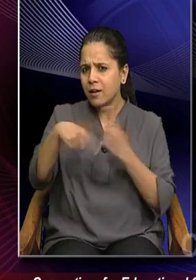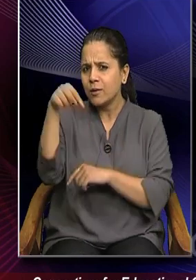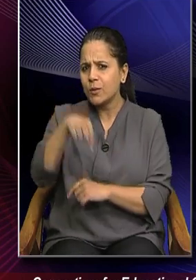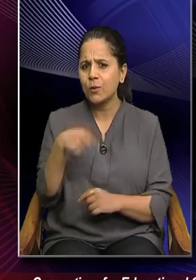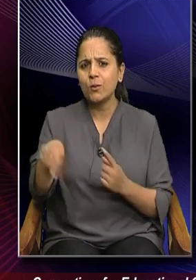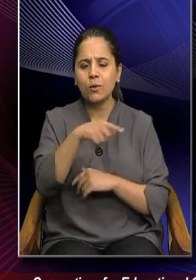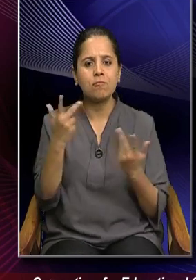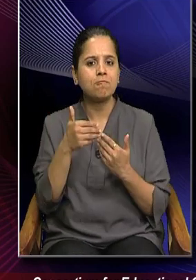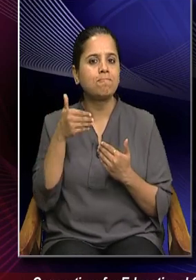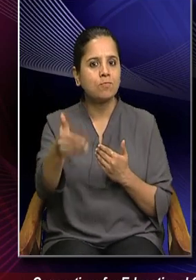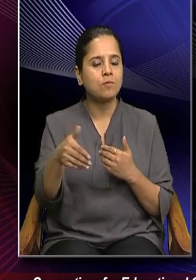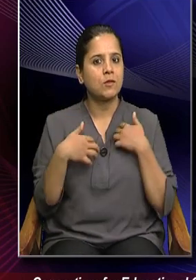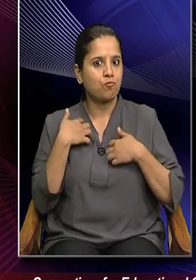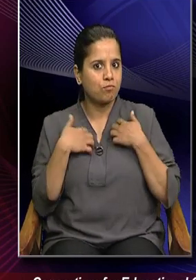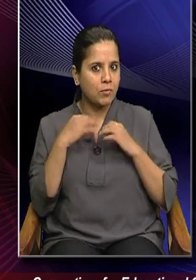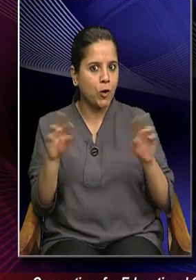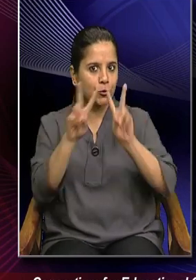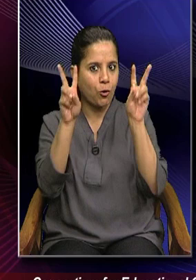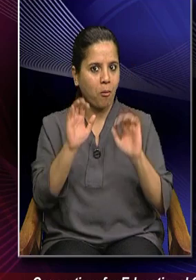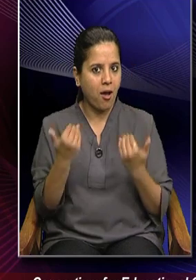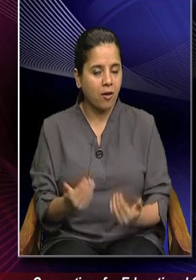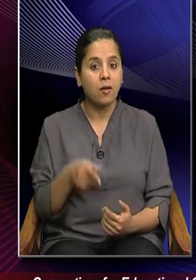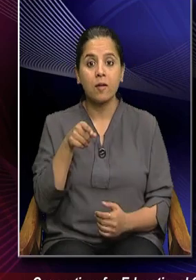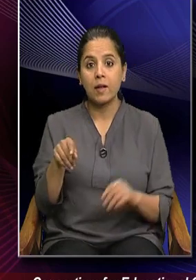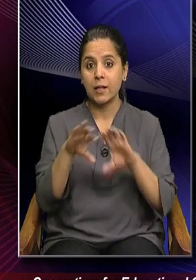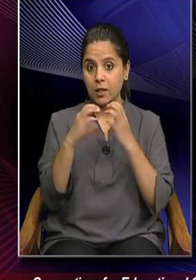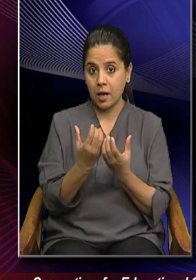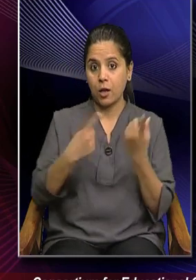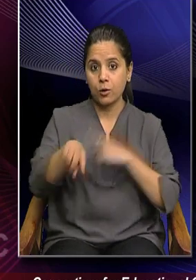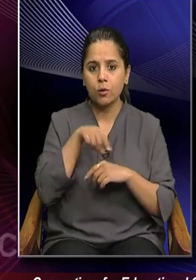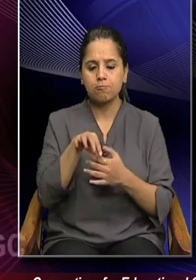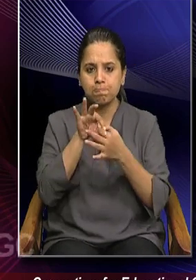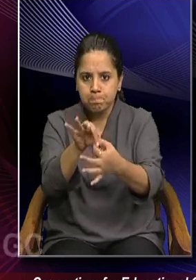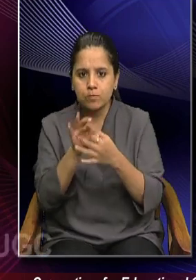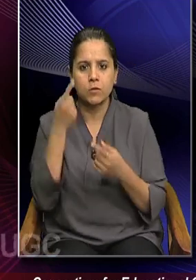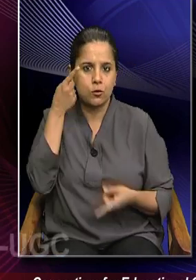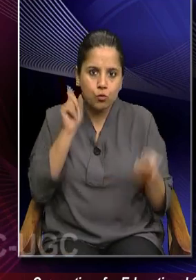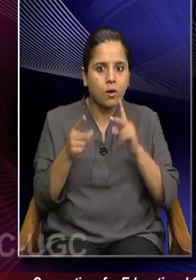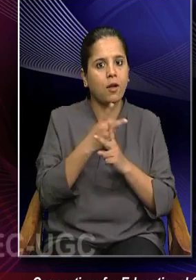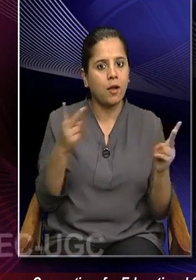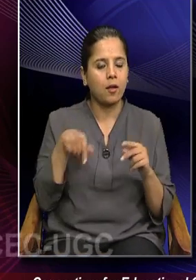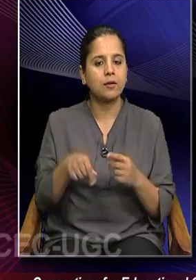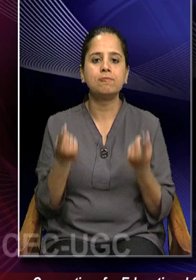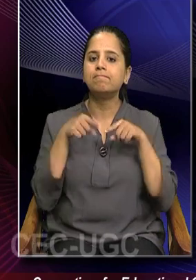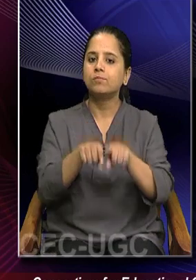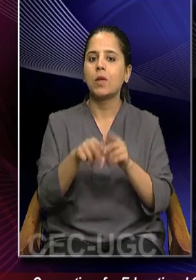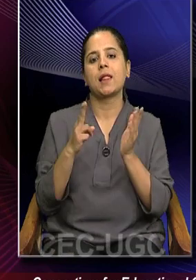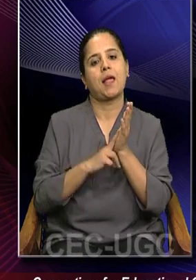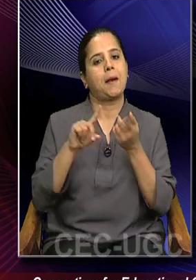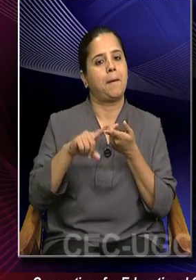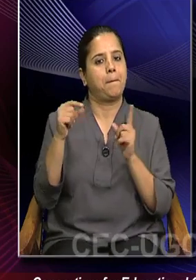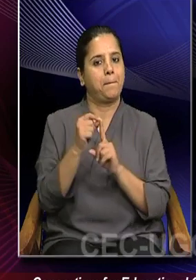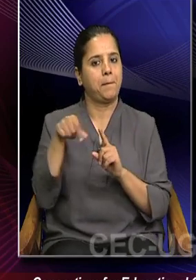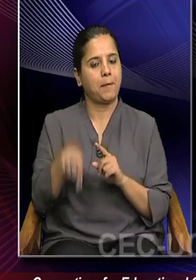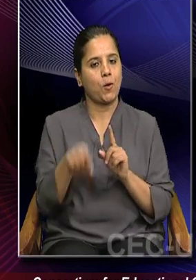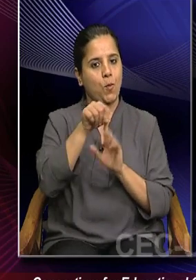going to take a very interesting topic, that is classroom engagement strategies aligned with the National Education